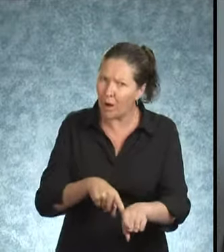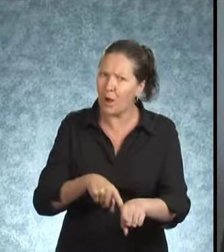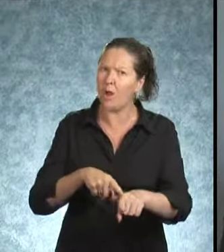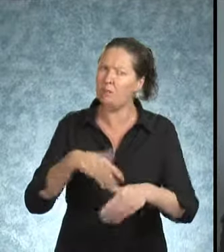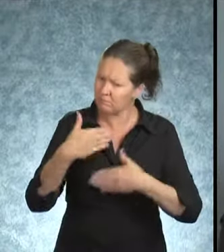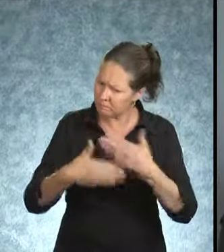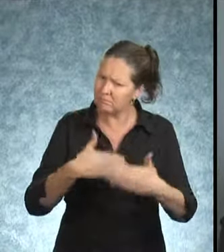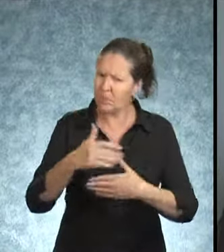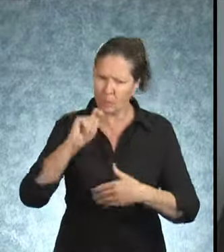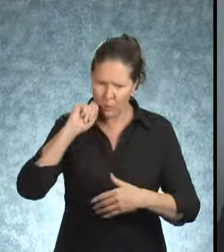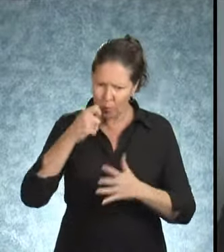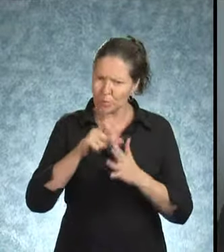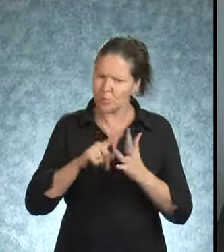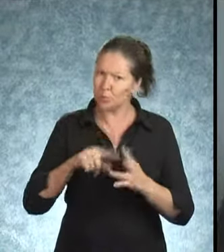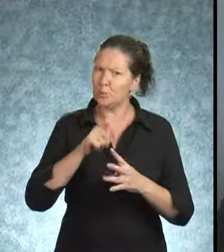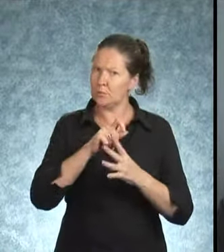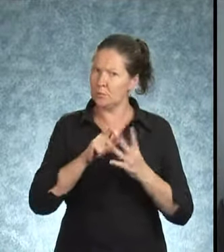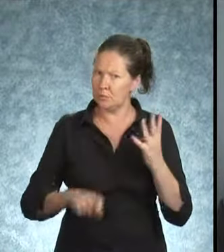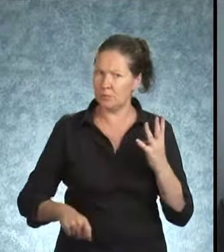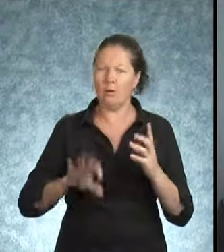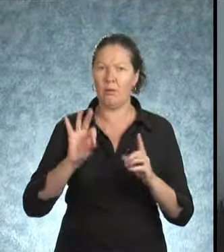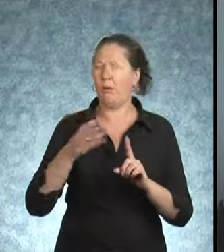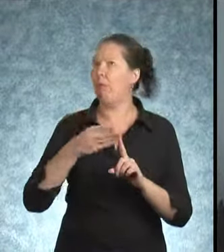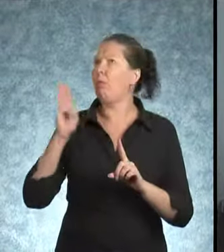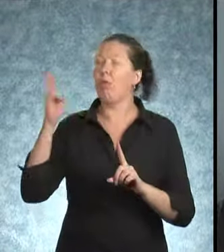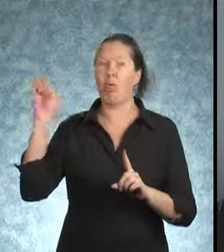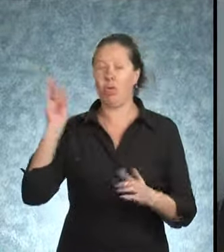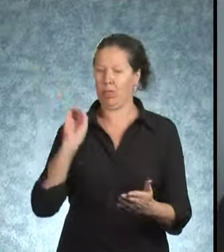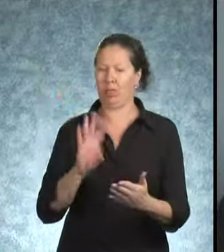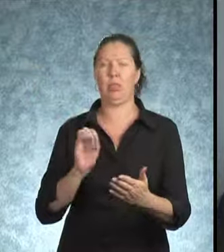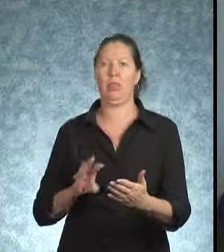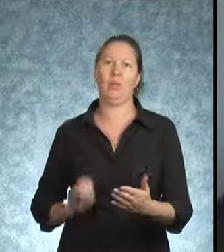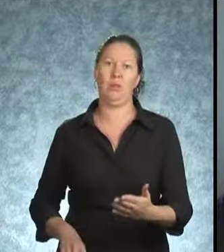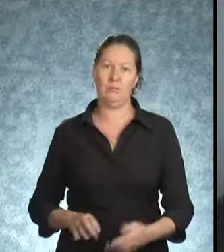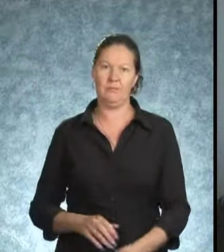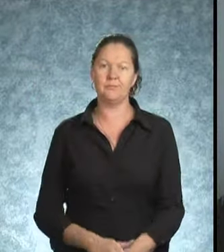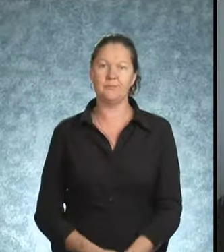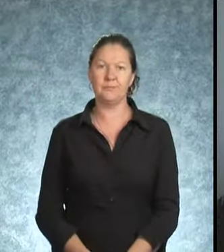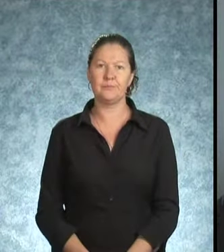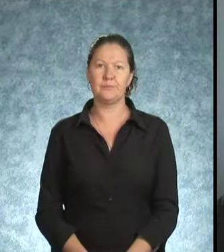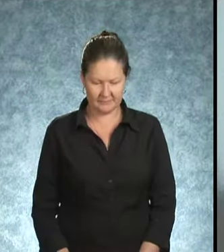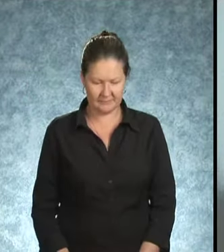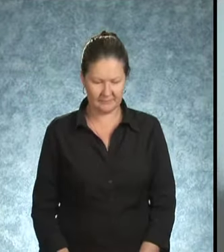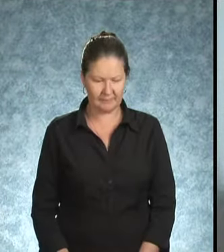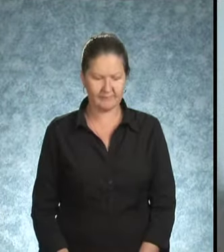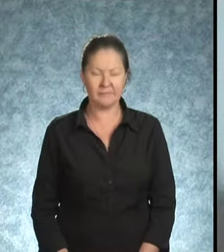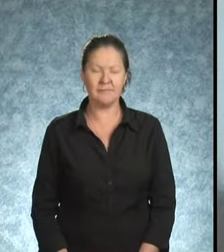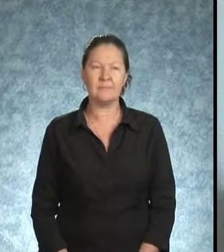that you can commit to the agreement that in fact you haven't agreed to something that you never intended to do.